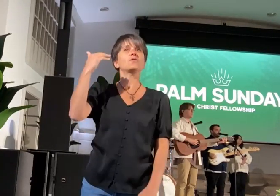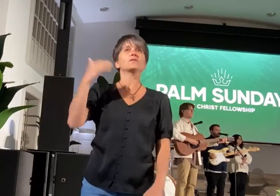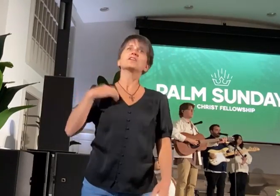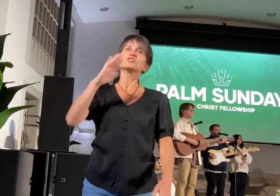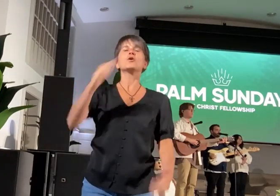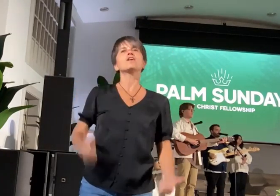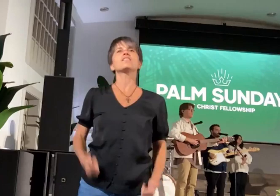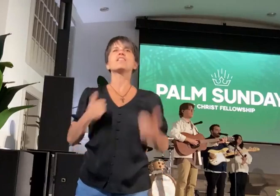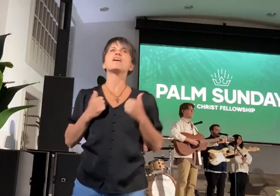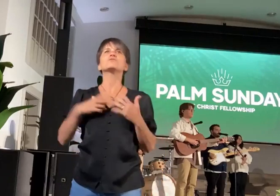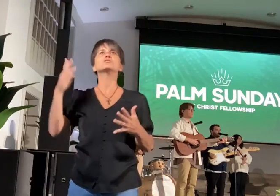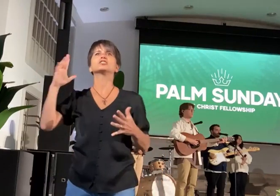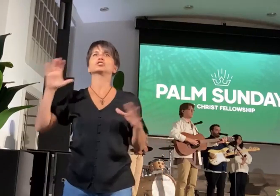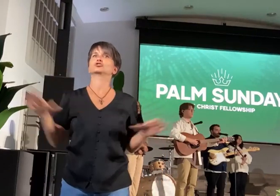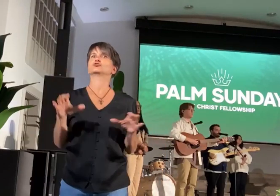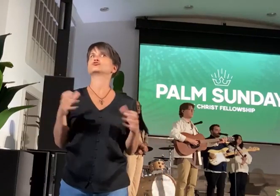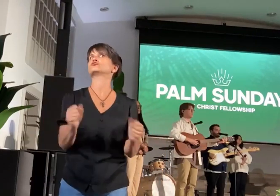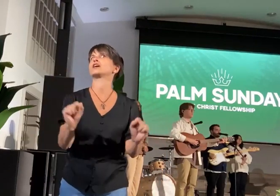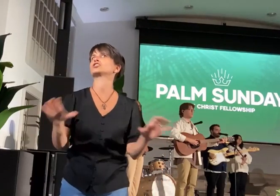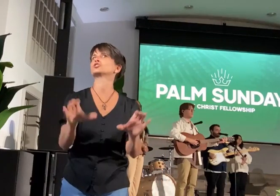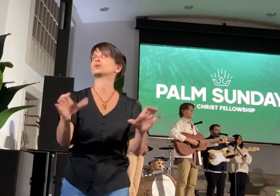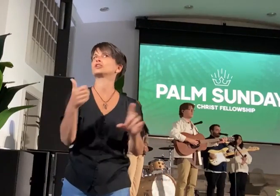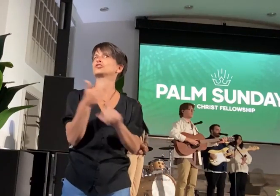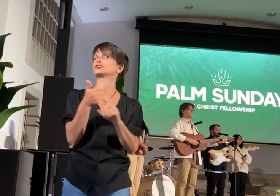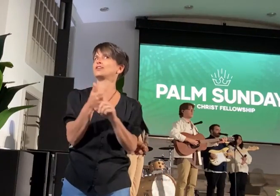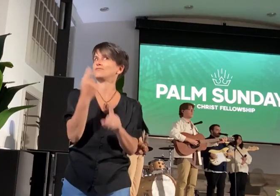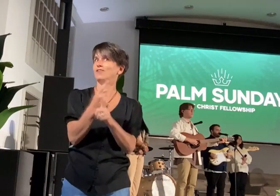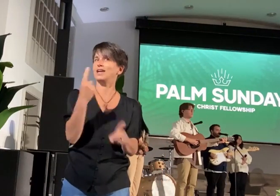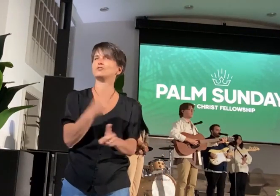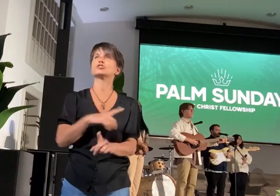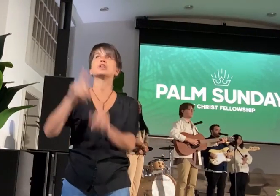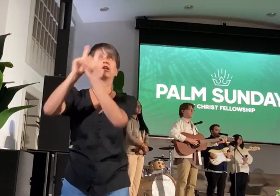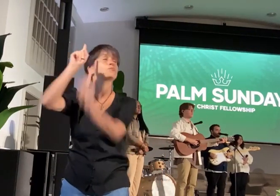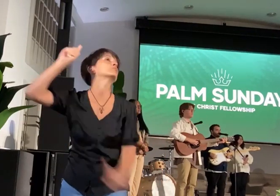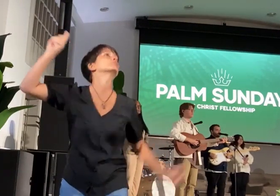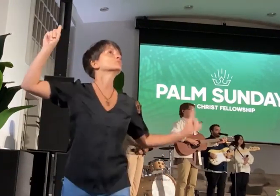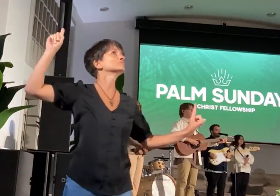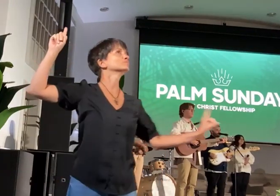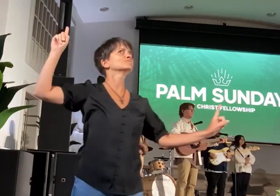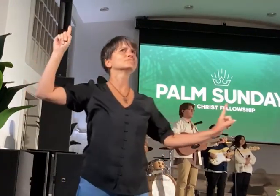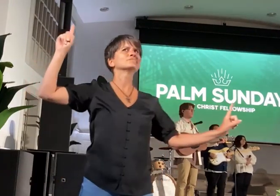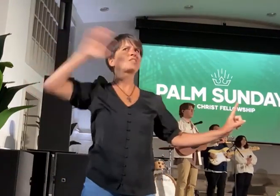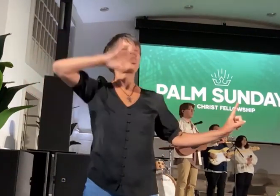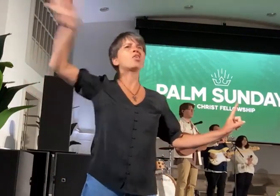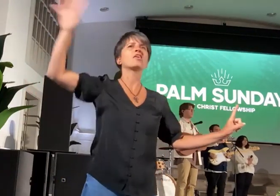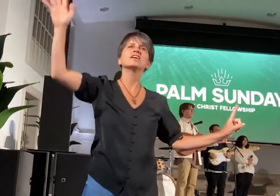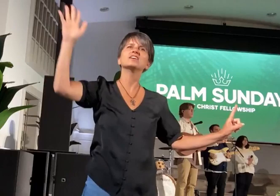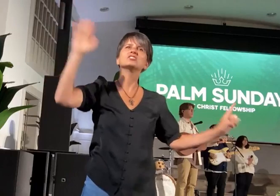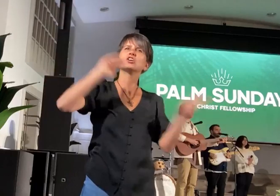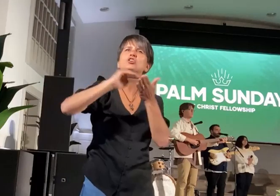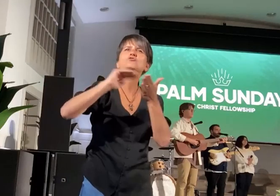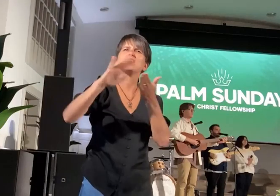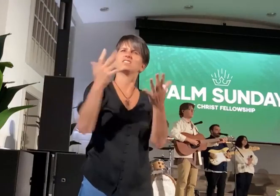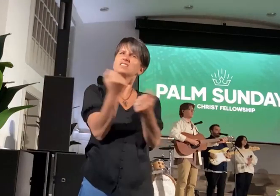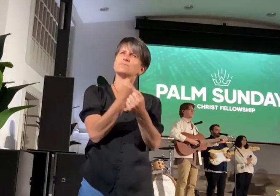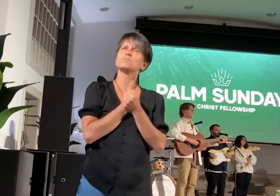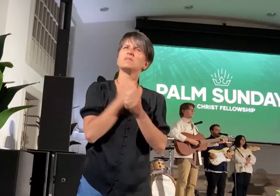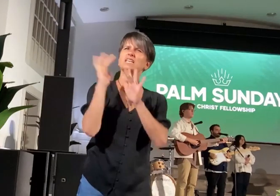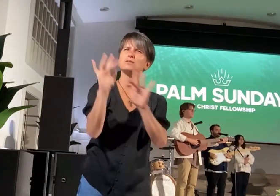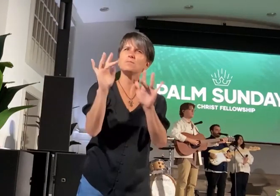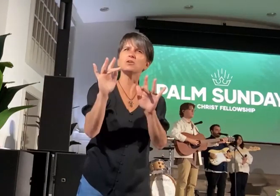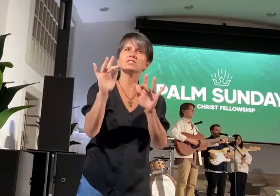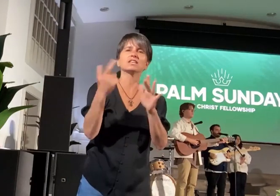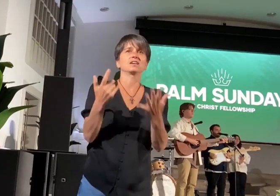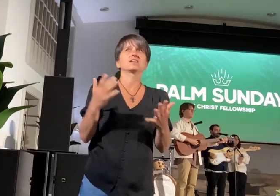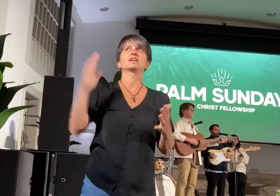Jesus, walking away from the grace and the mercy that he's offered me. Turning my back on the calling that he